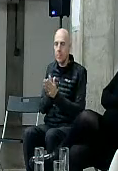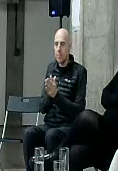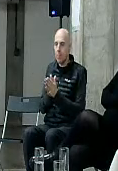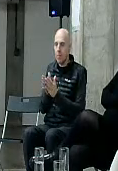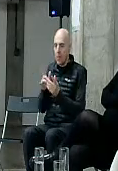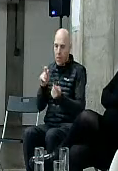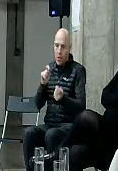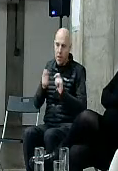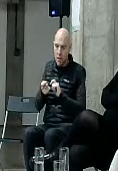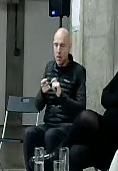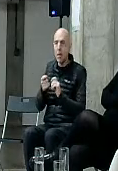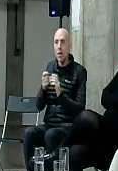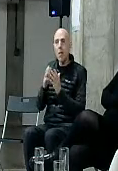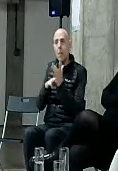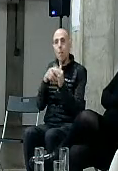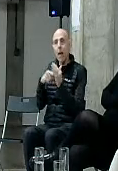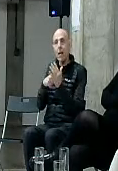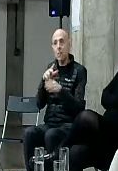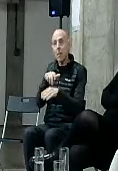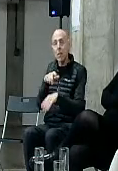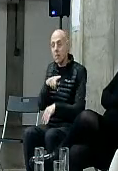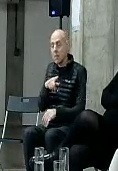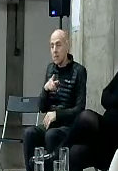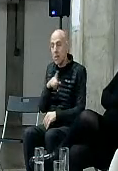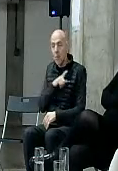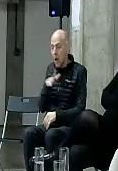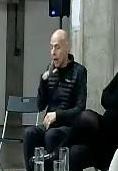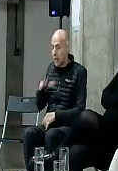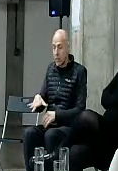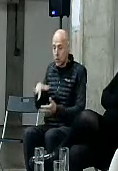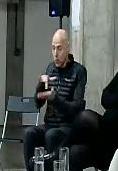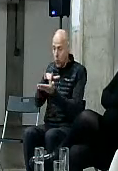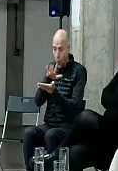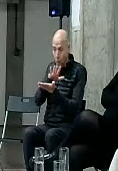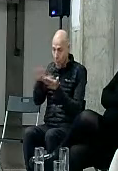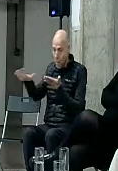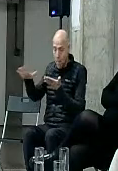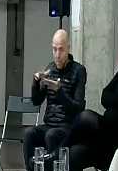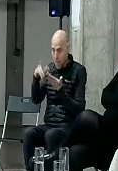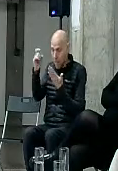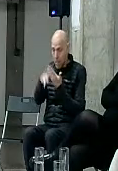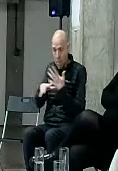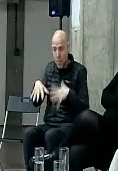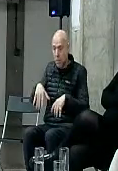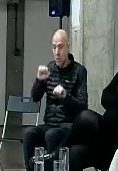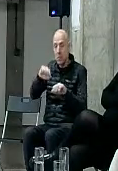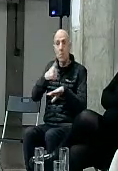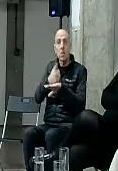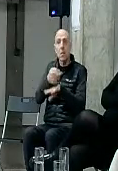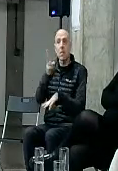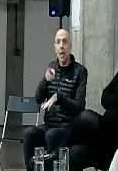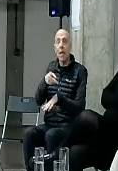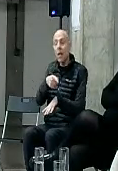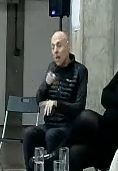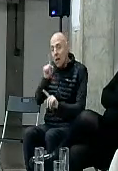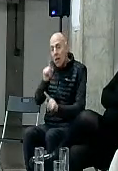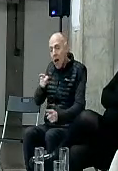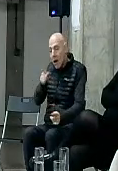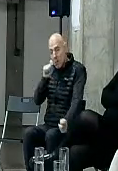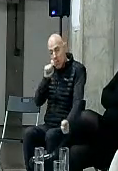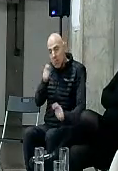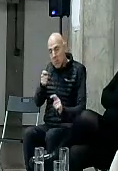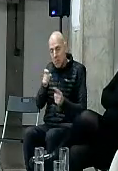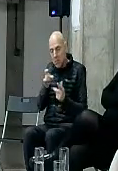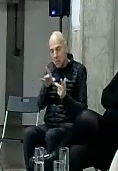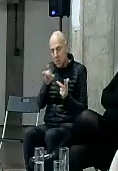turn it around, because it just needs to be destroyed and then start again. You cannot turn around and get rid